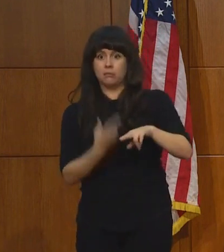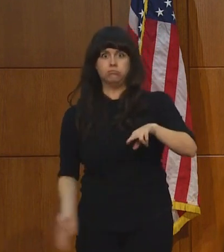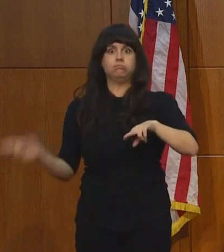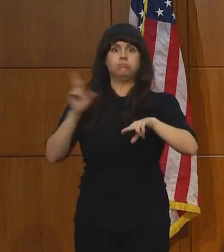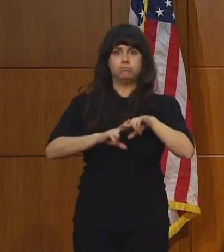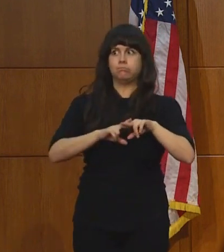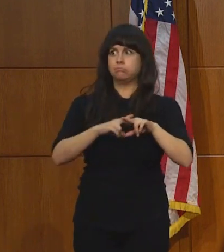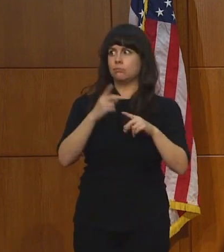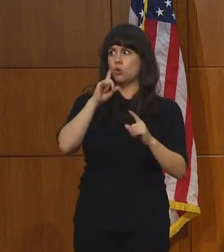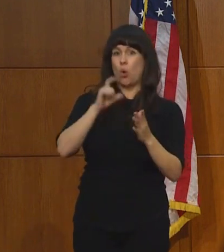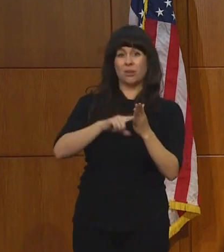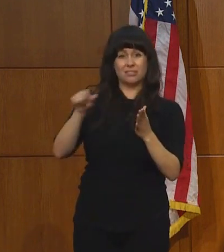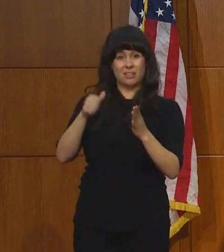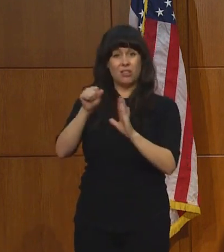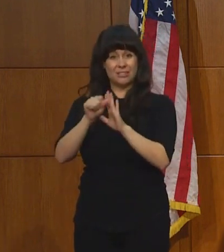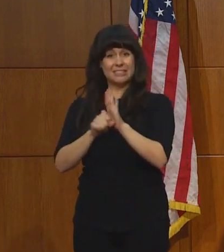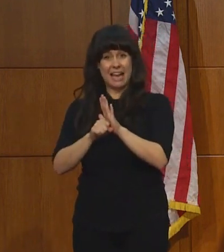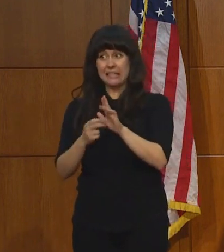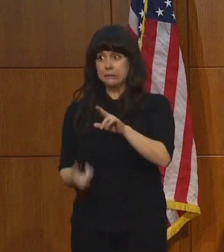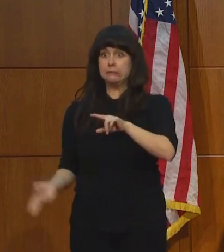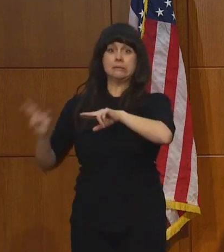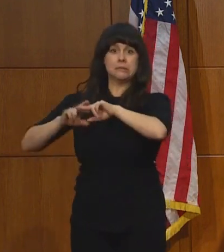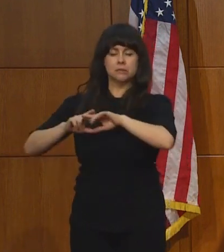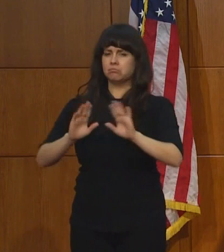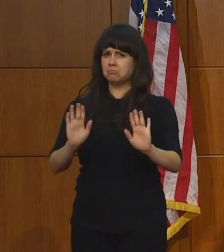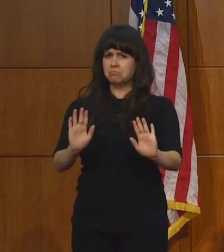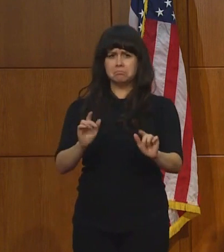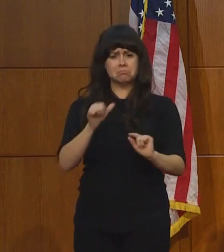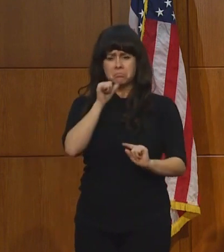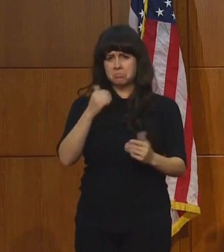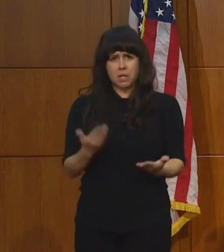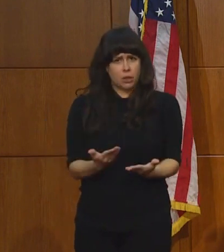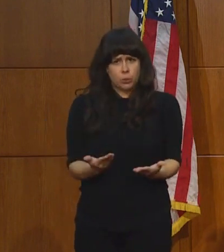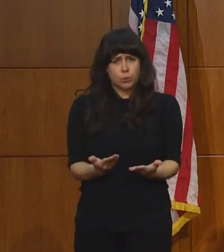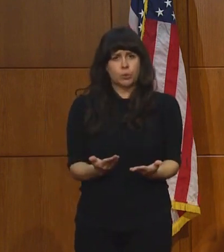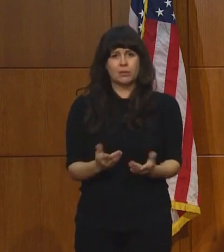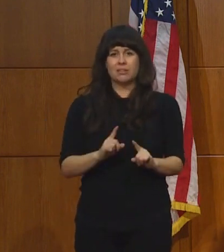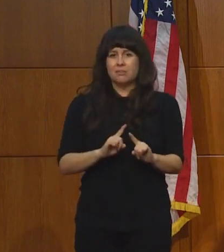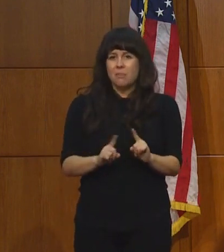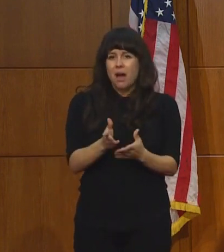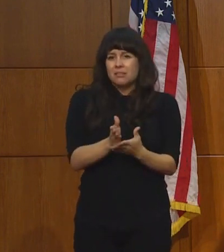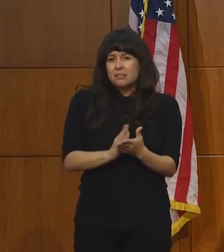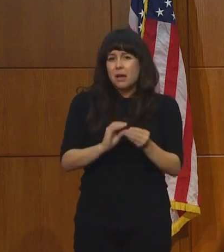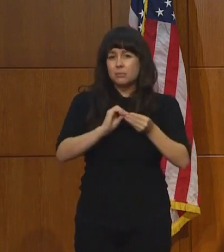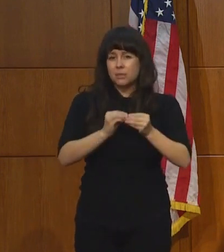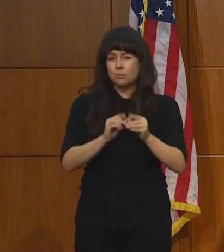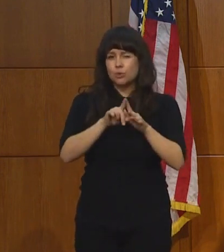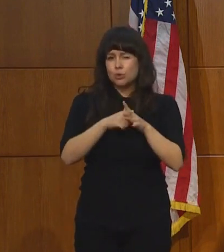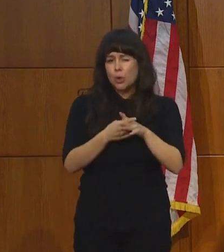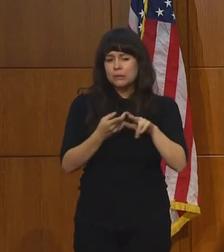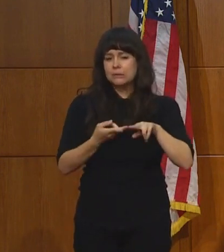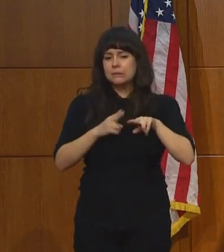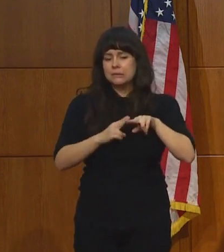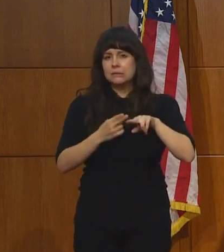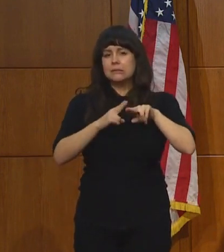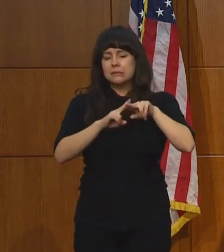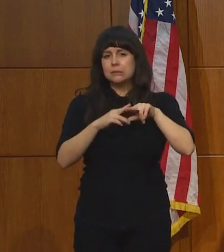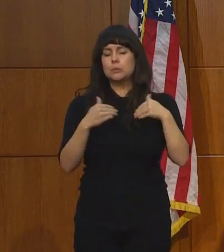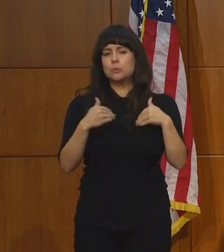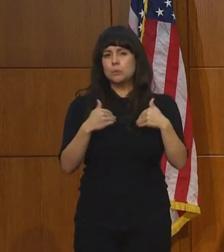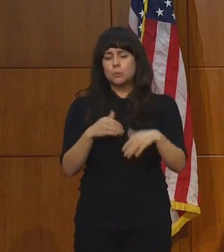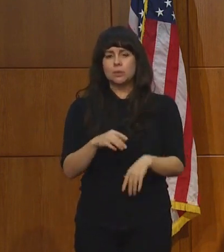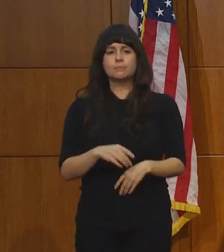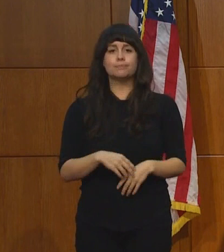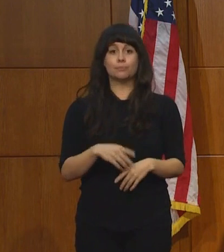other states are now seeing, but we're seeing some troubling numbers and an increase in cases